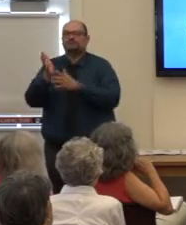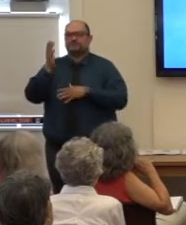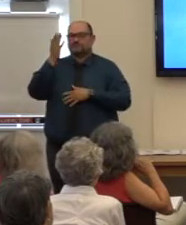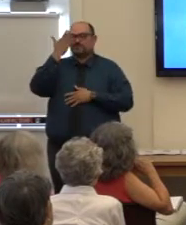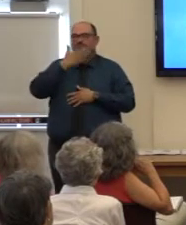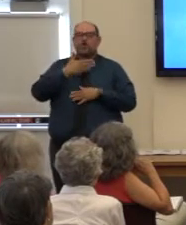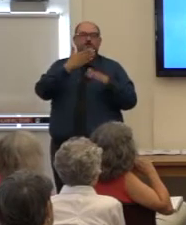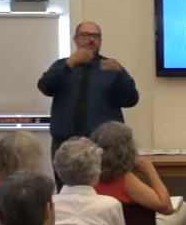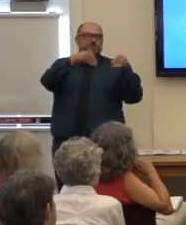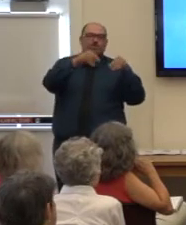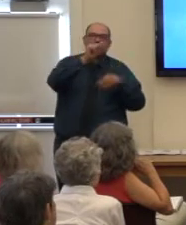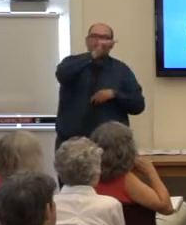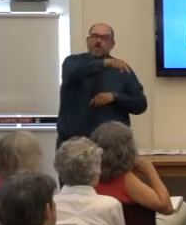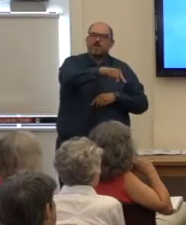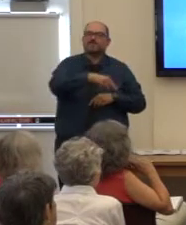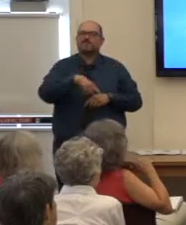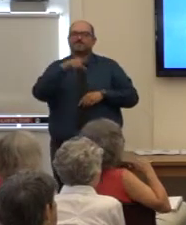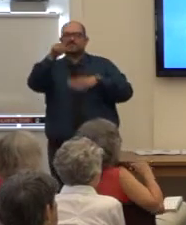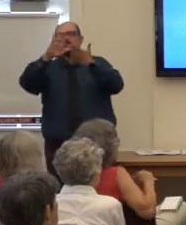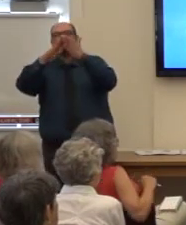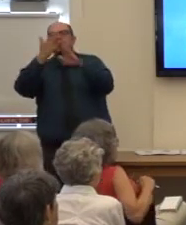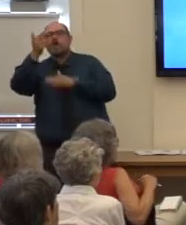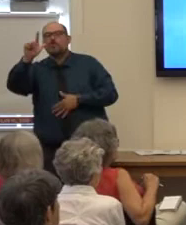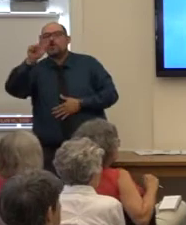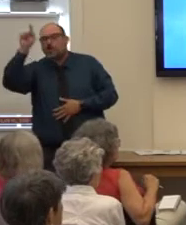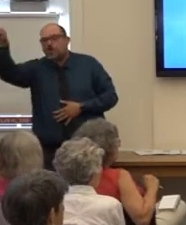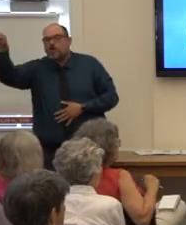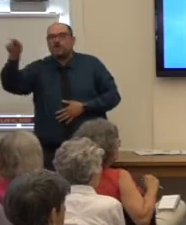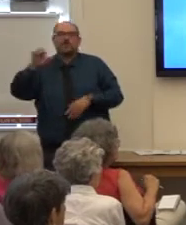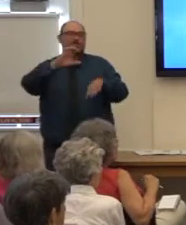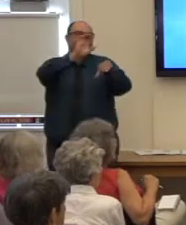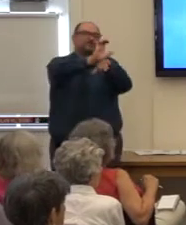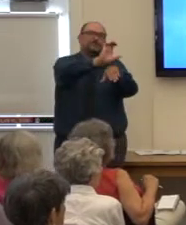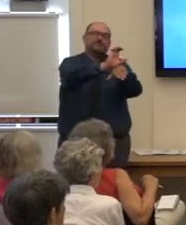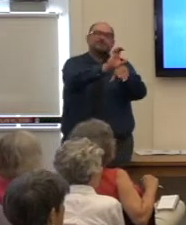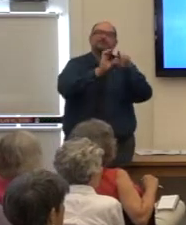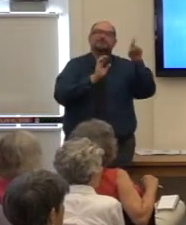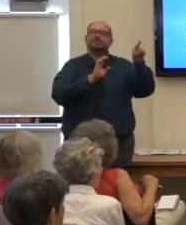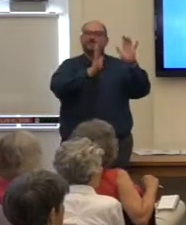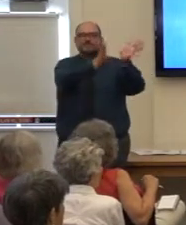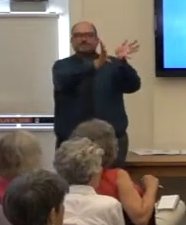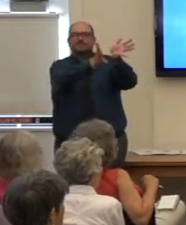the church sanctuary, was